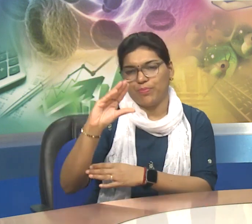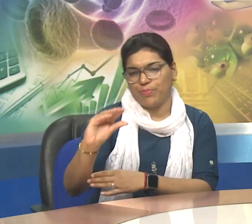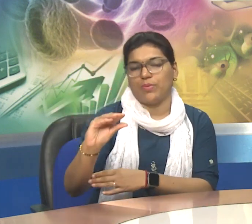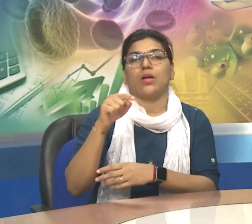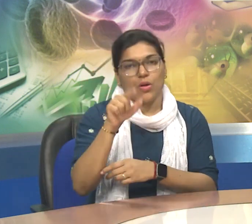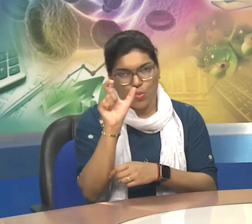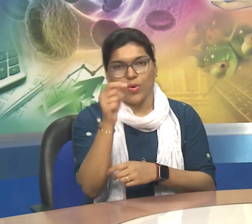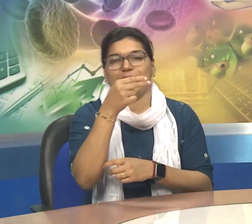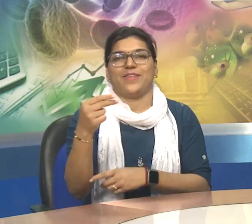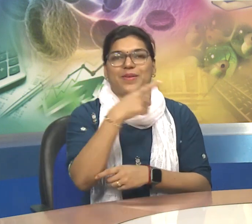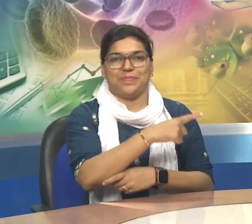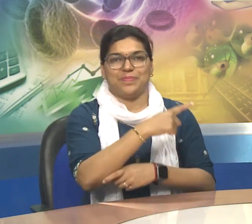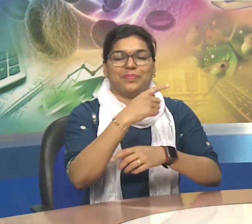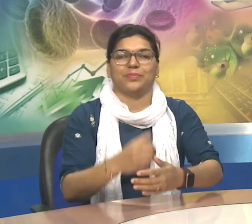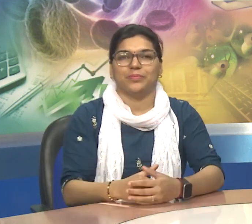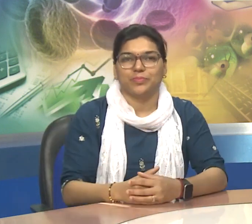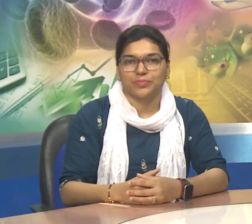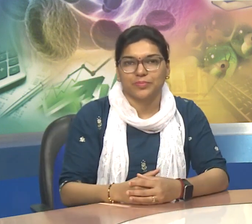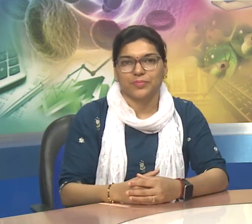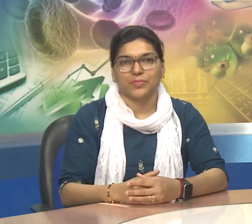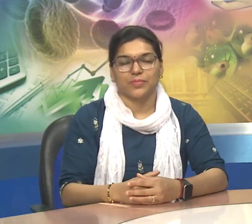the ruling of king stopped.